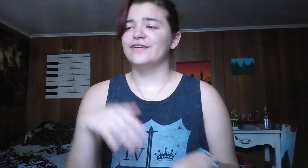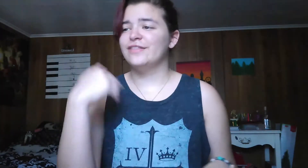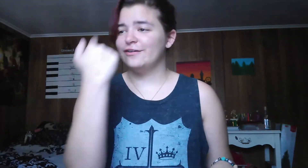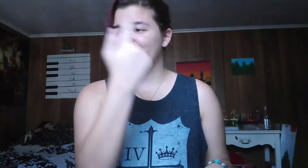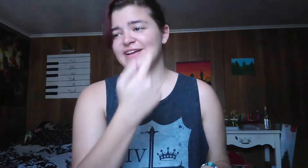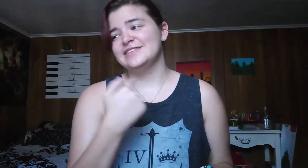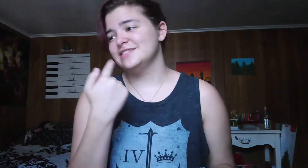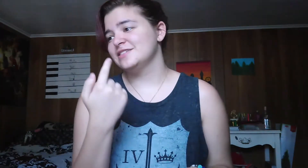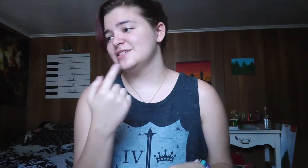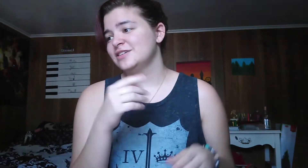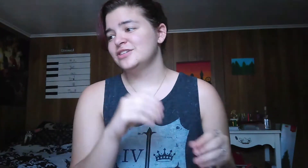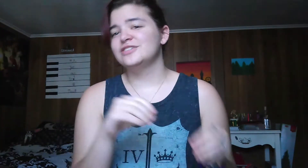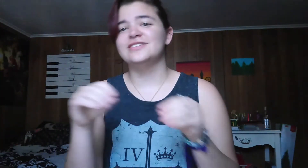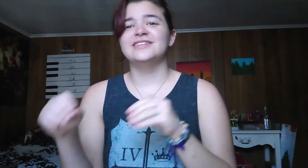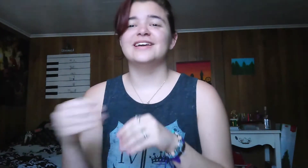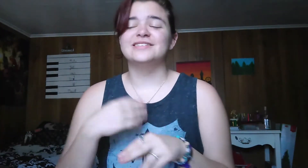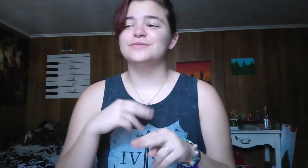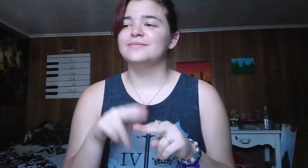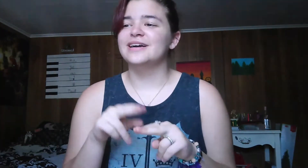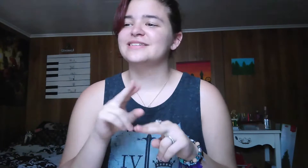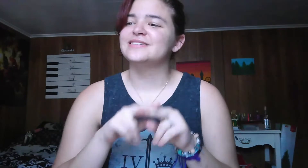their faces just to get to my seat.